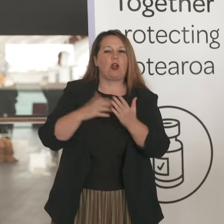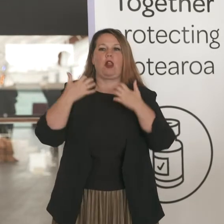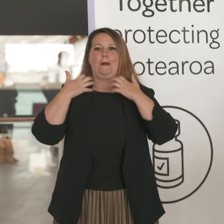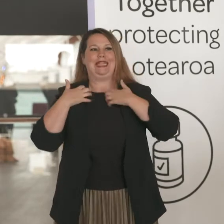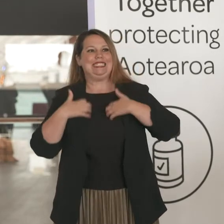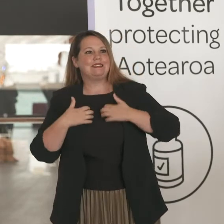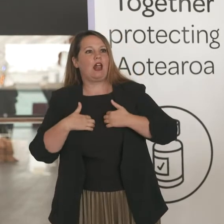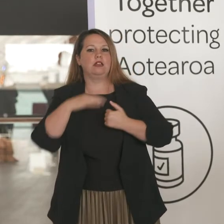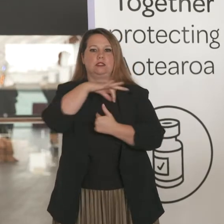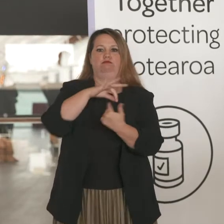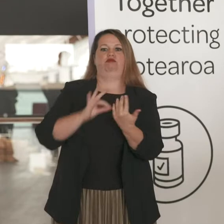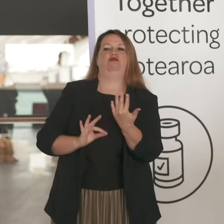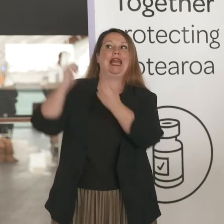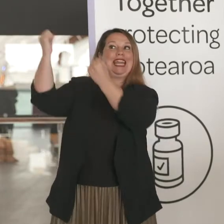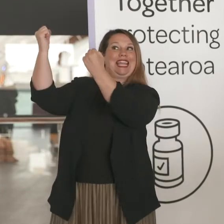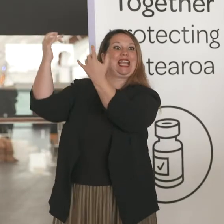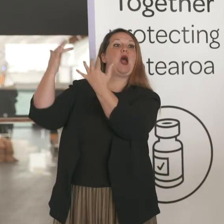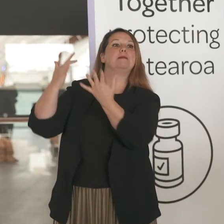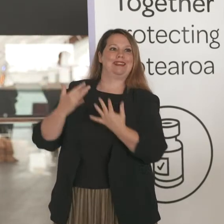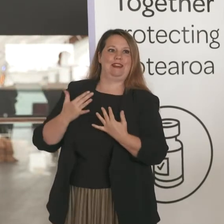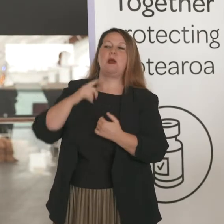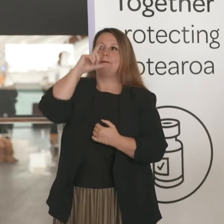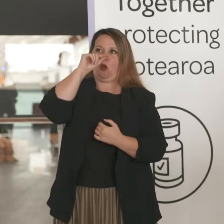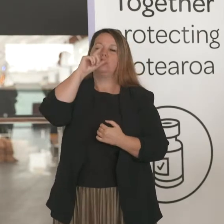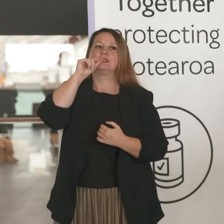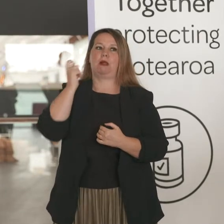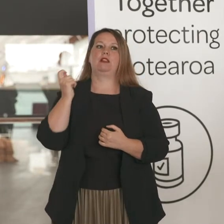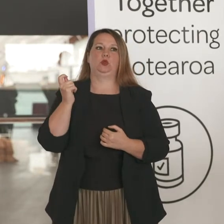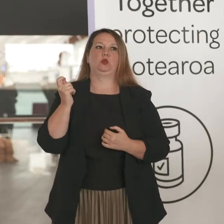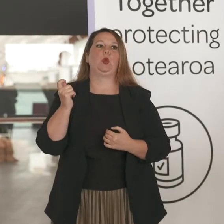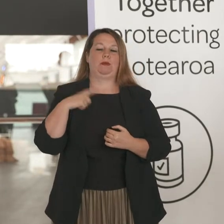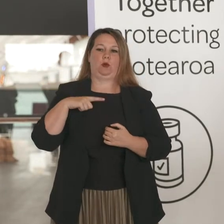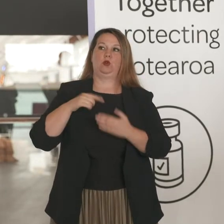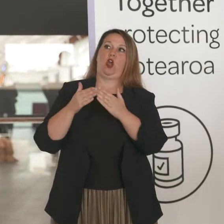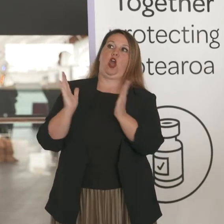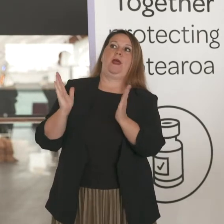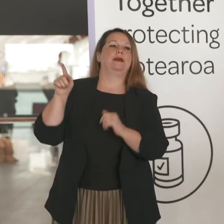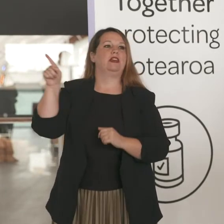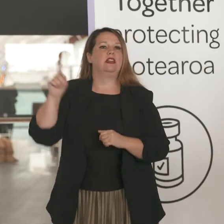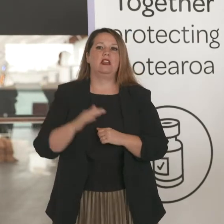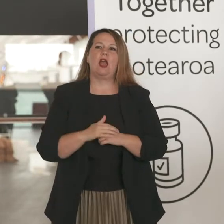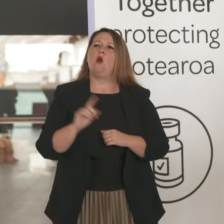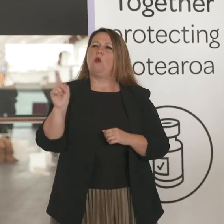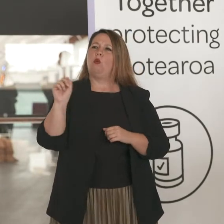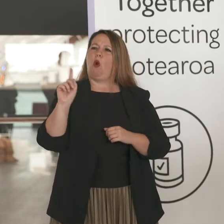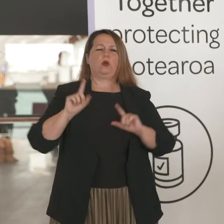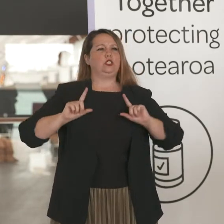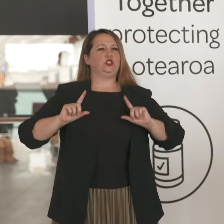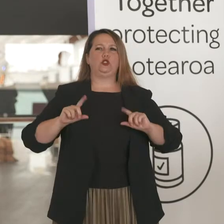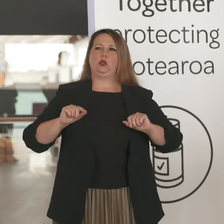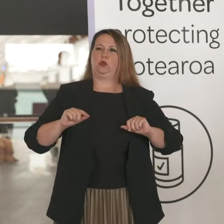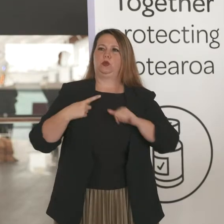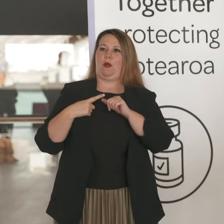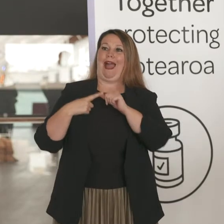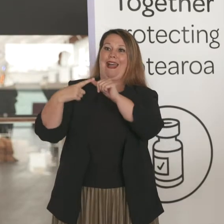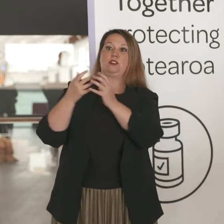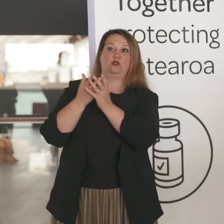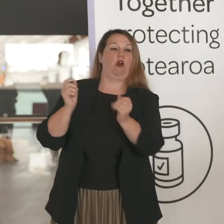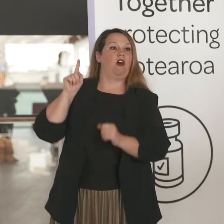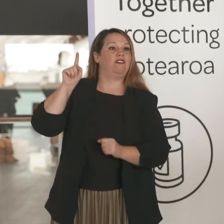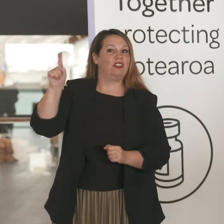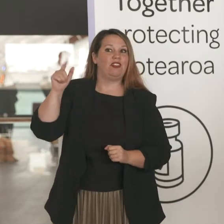measles. What's being done to address it? I mean, I think this is a really good question, and I think this needs to become an